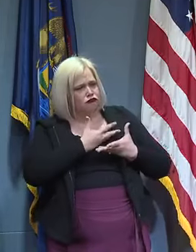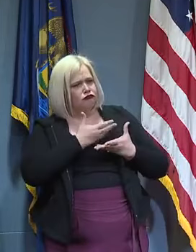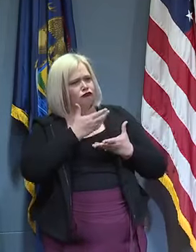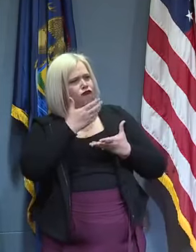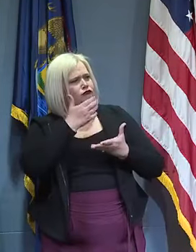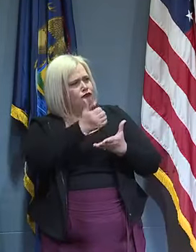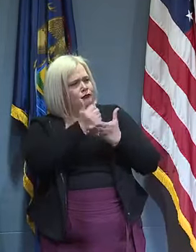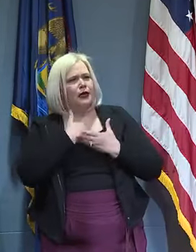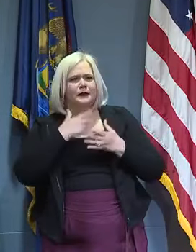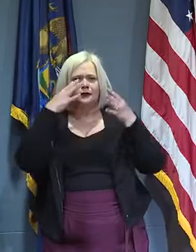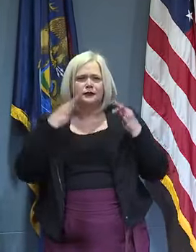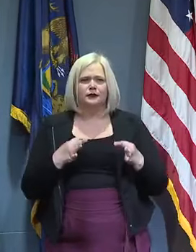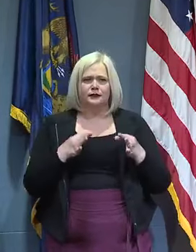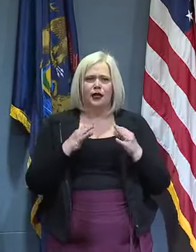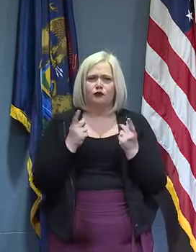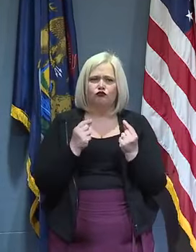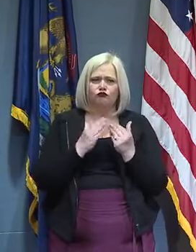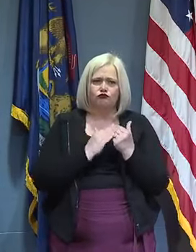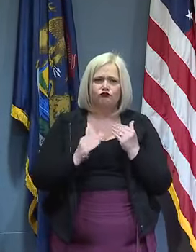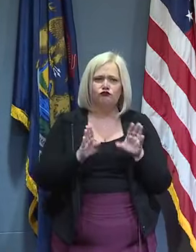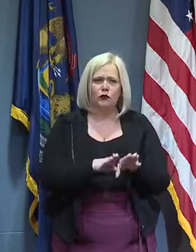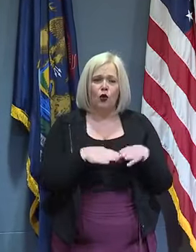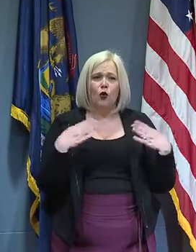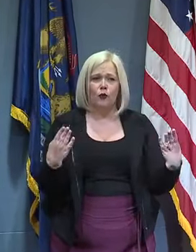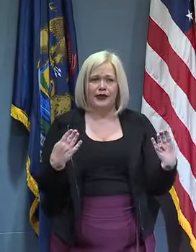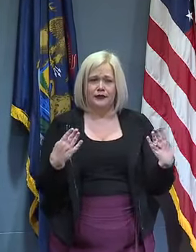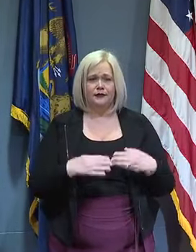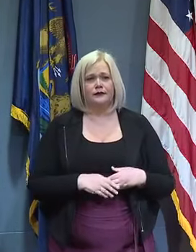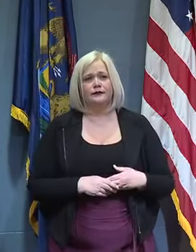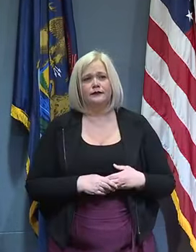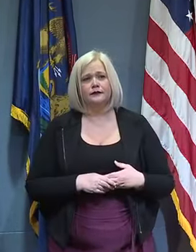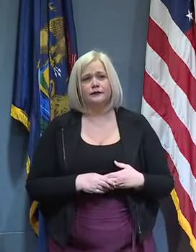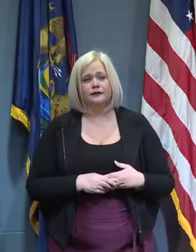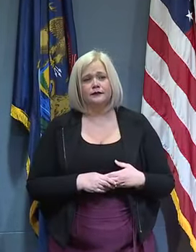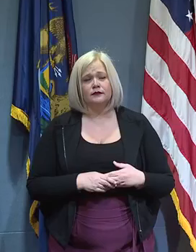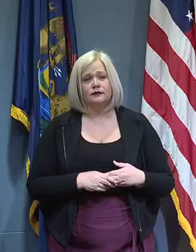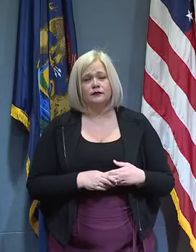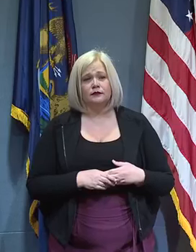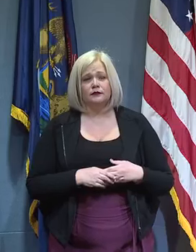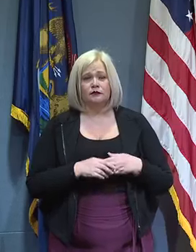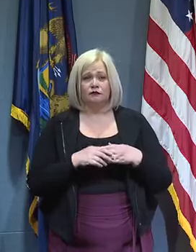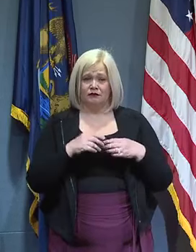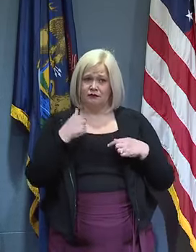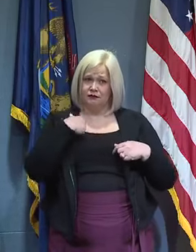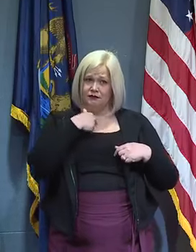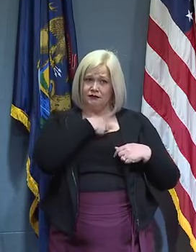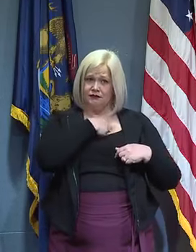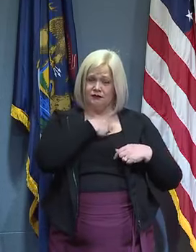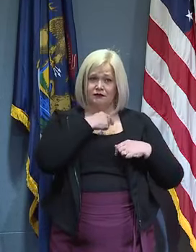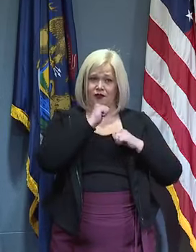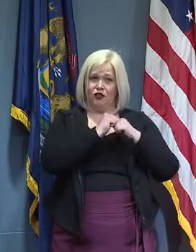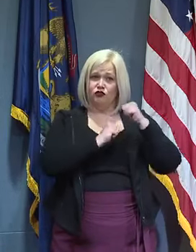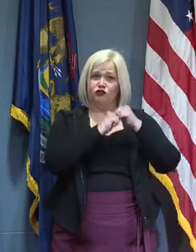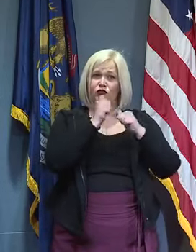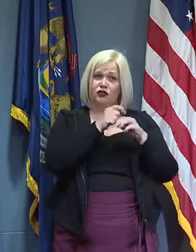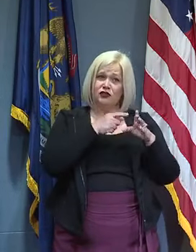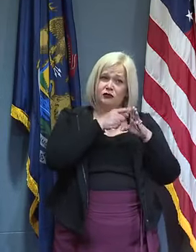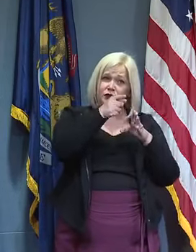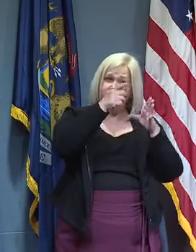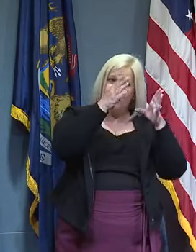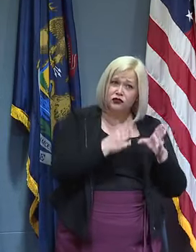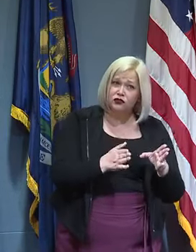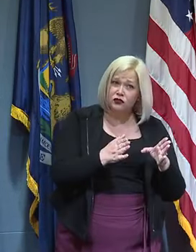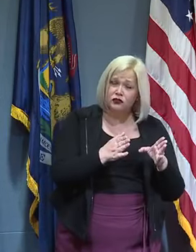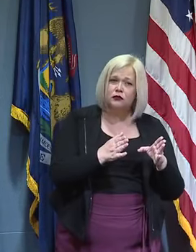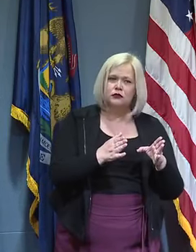input to the reopening plan announced today. As construction professionals, we work with the